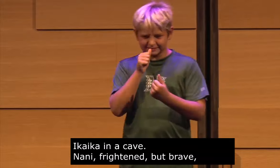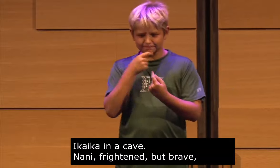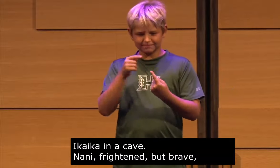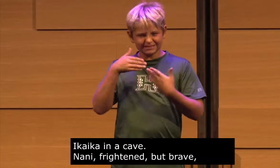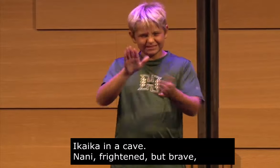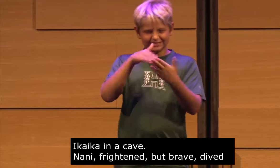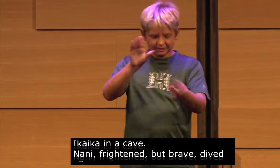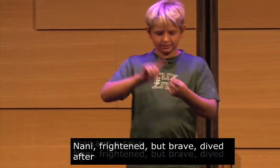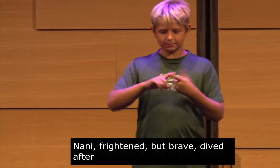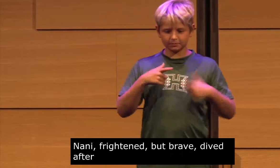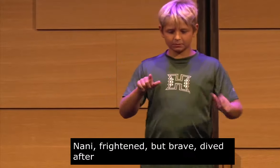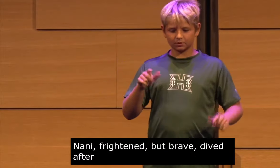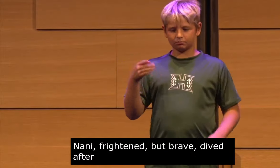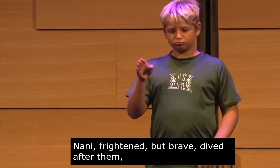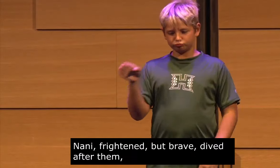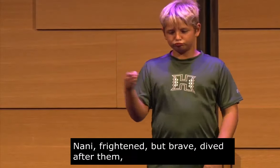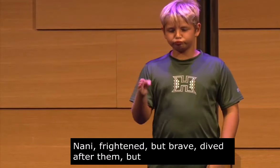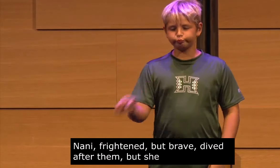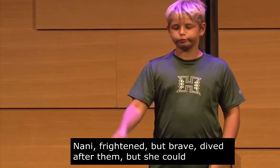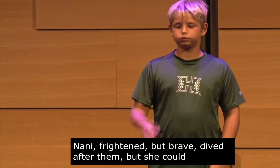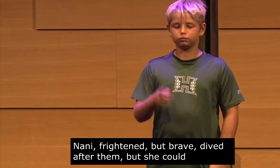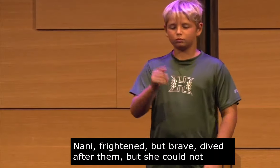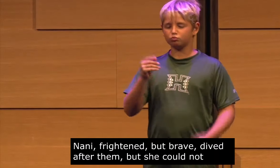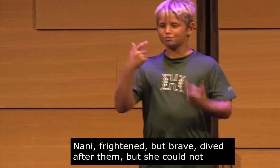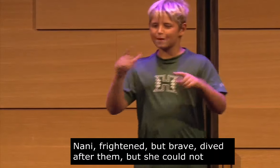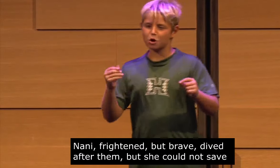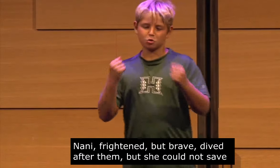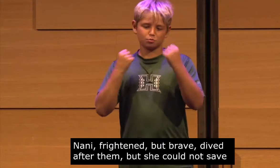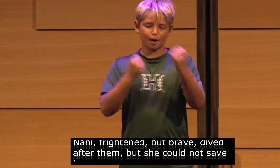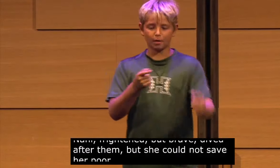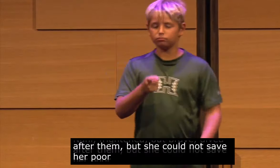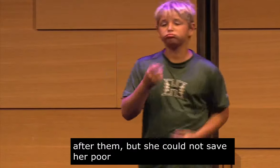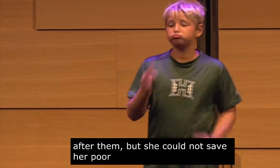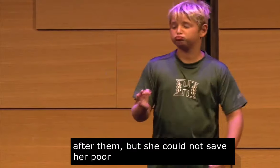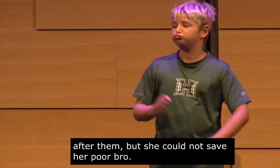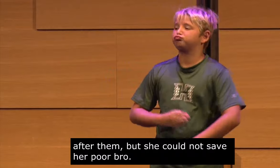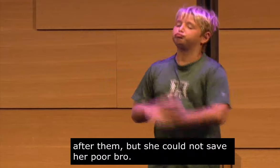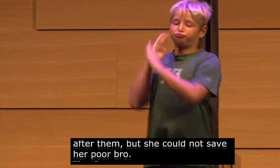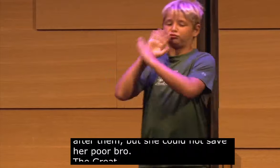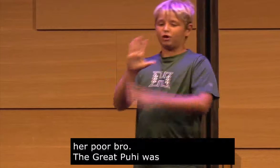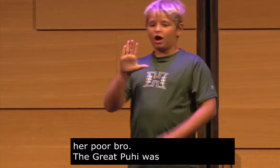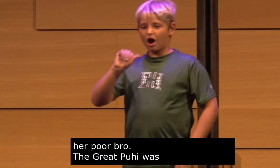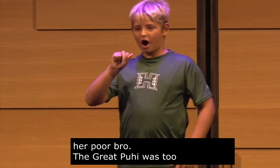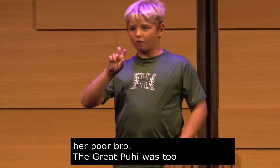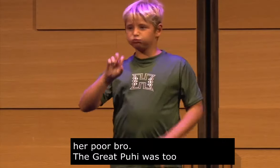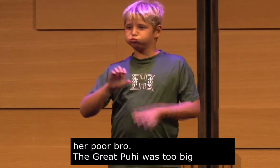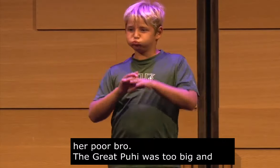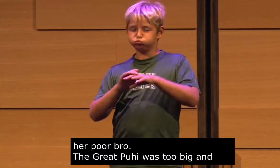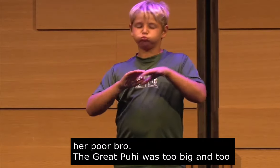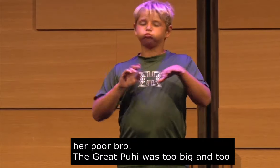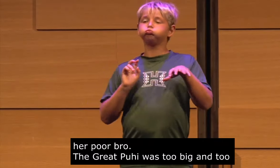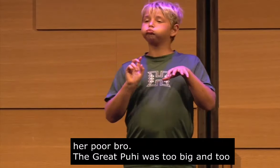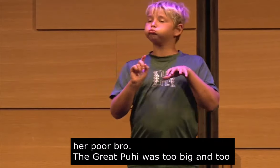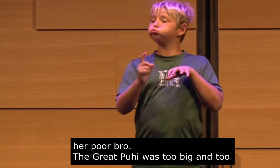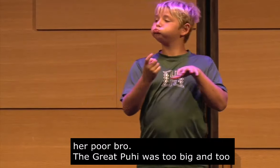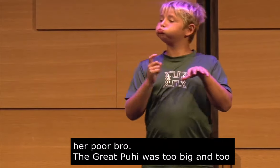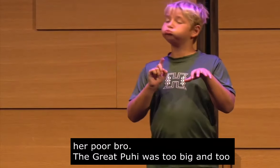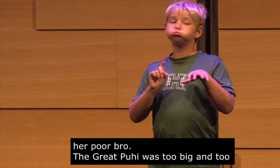dived after them, but she could not save her poor brother. The Great Puhi was too big and too strong. She couldn't fight him.